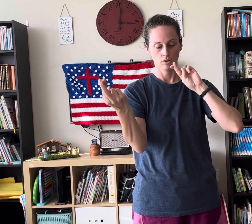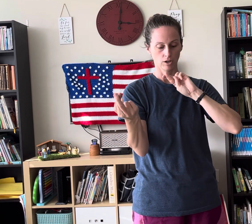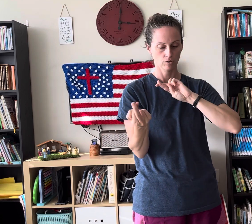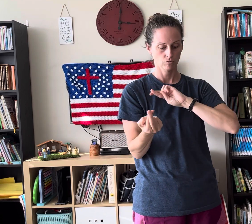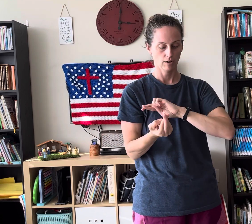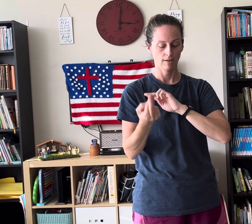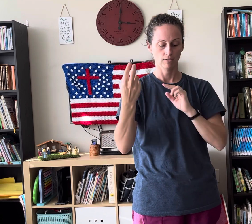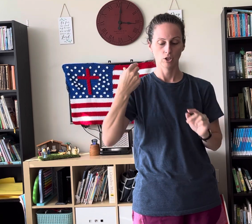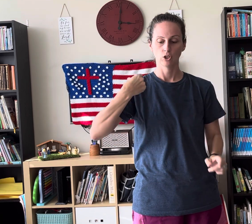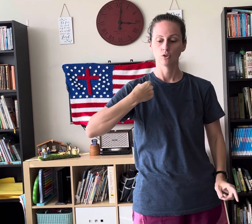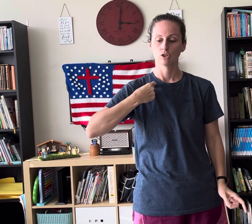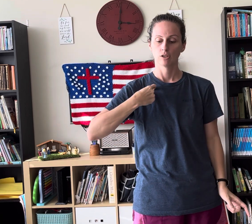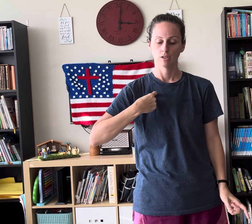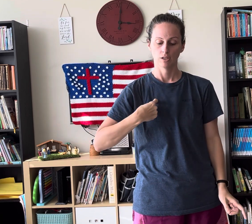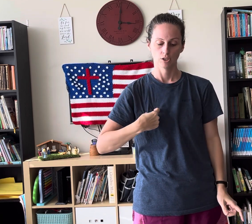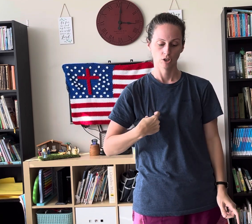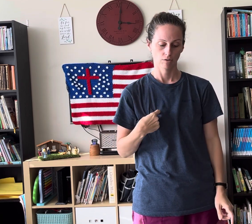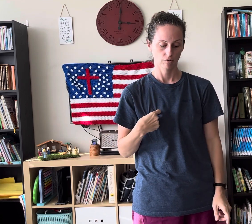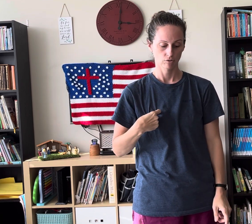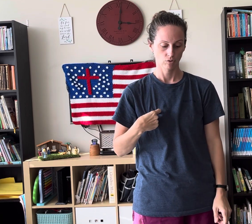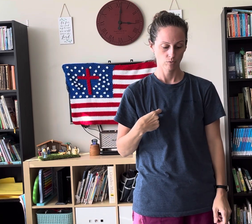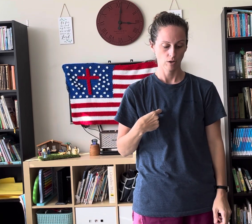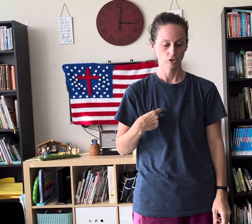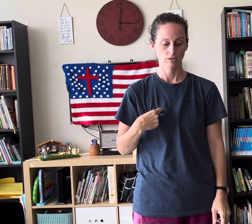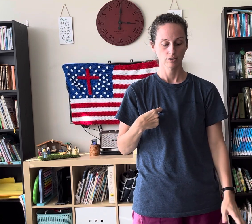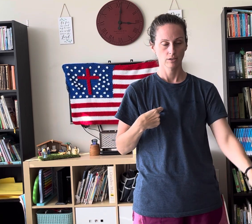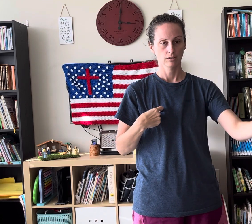American Revolution and General George Washington.